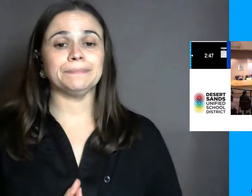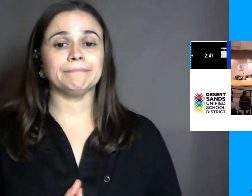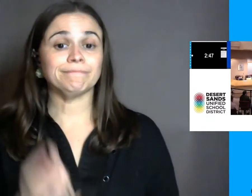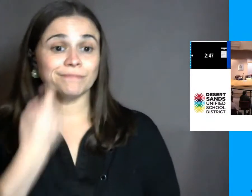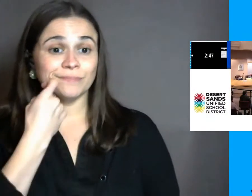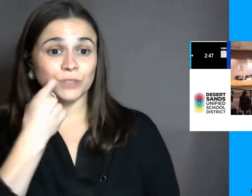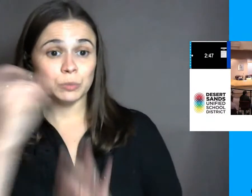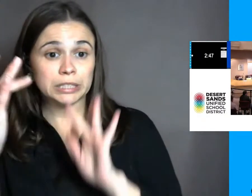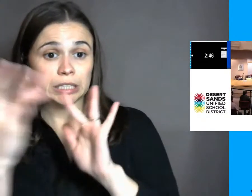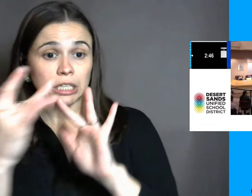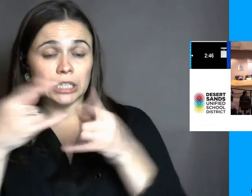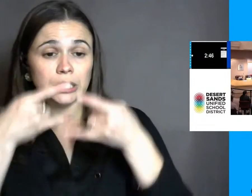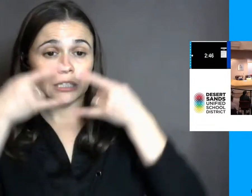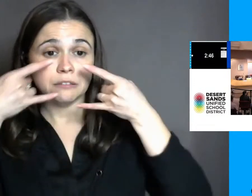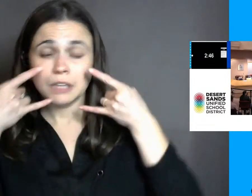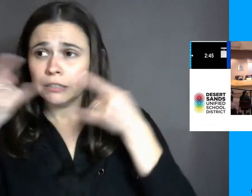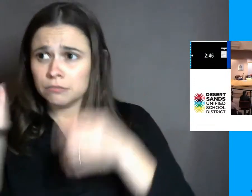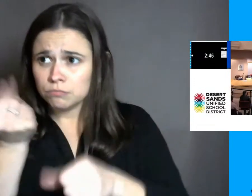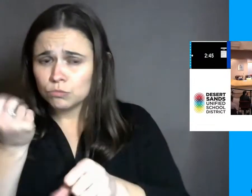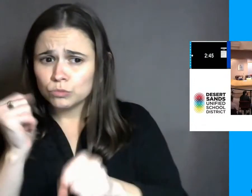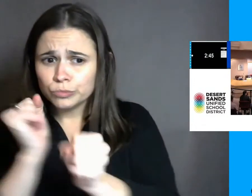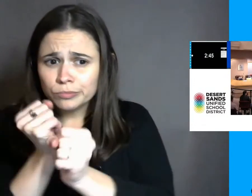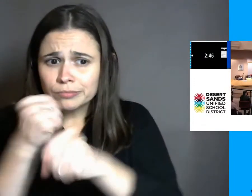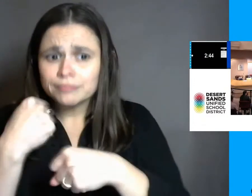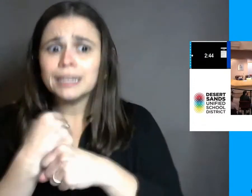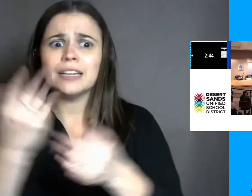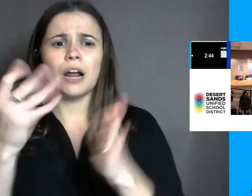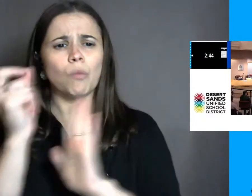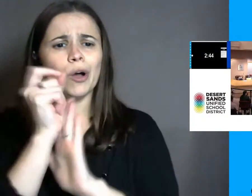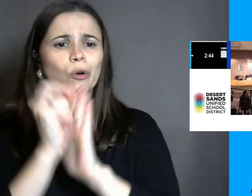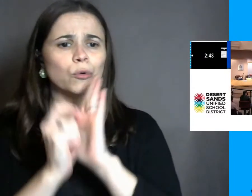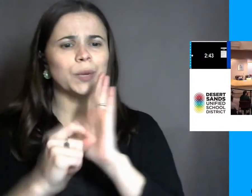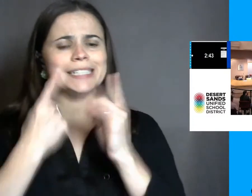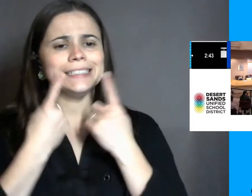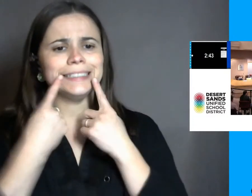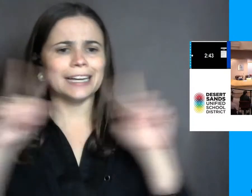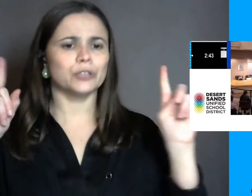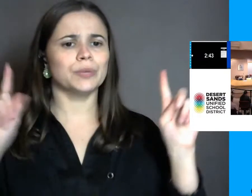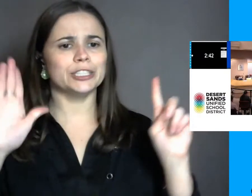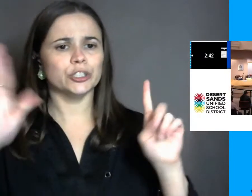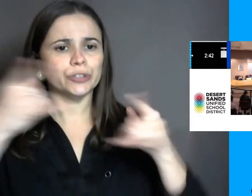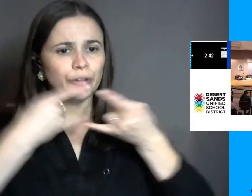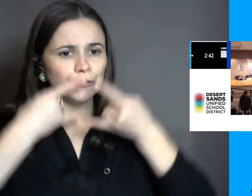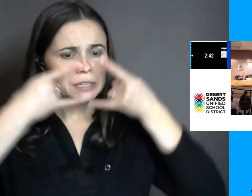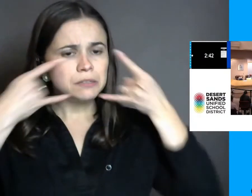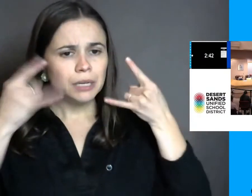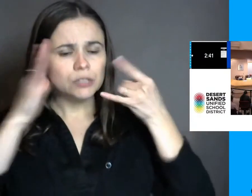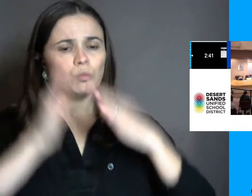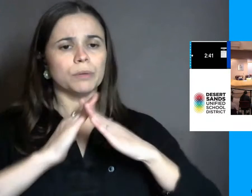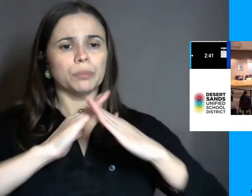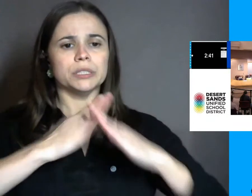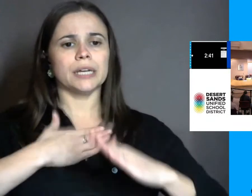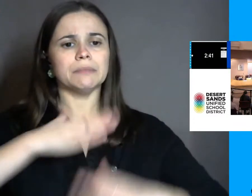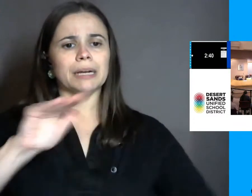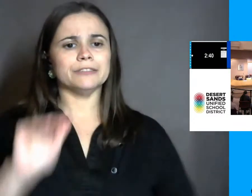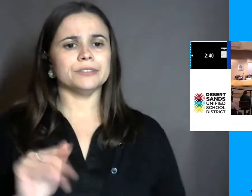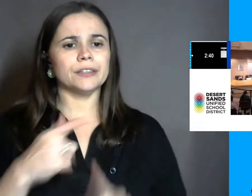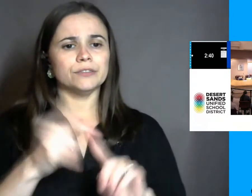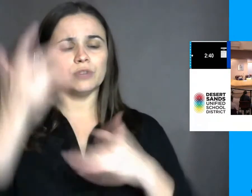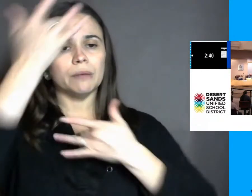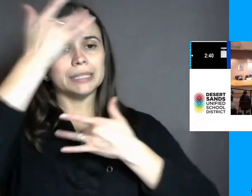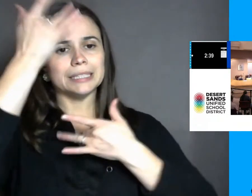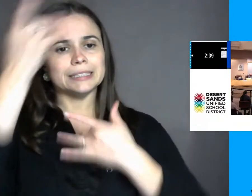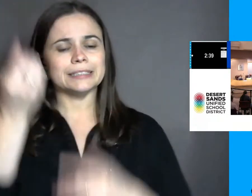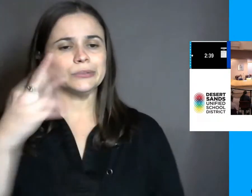mask manufacturers and asked them to provide a written declaration that their face mask would protect my child from illness or